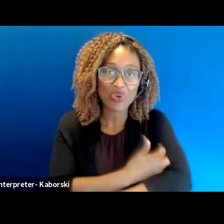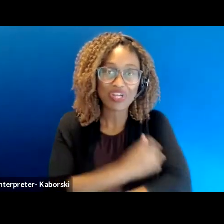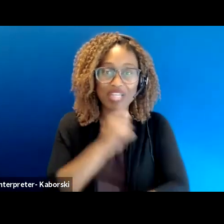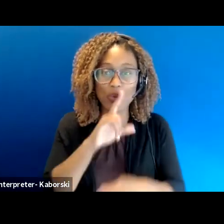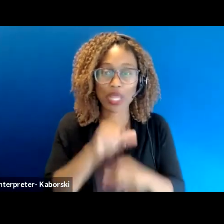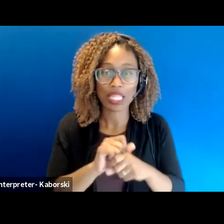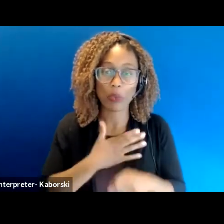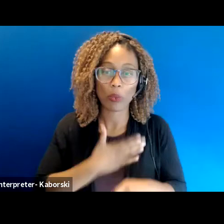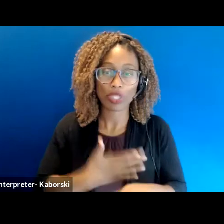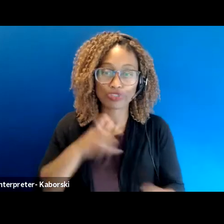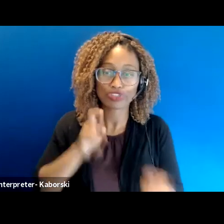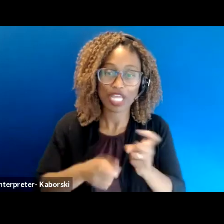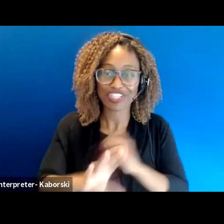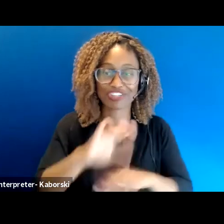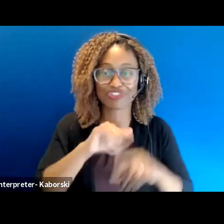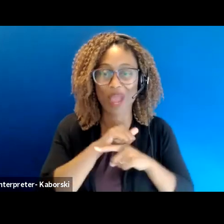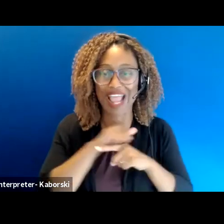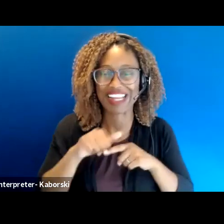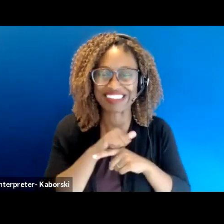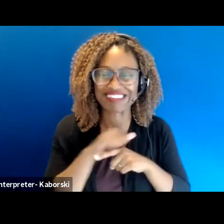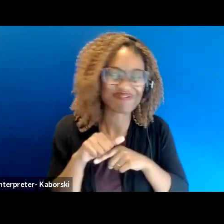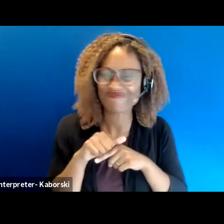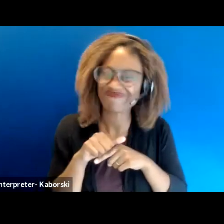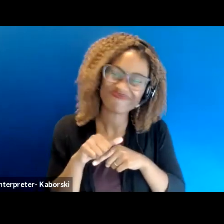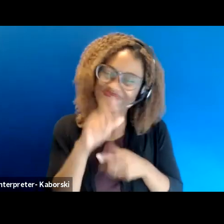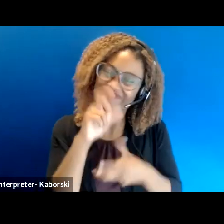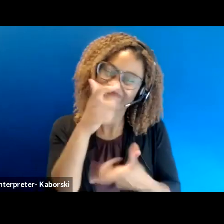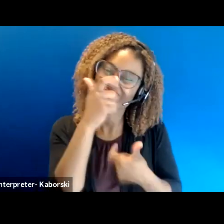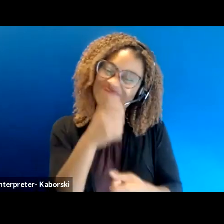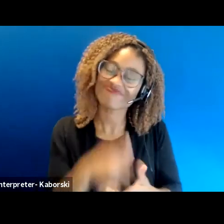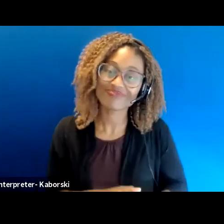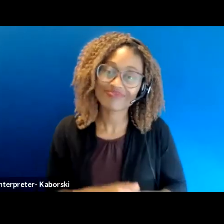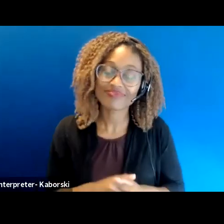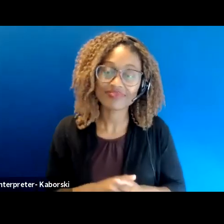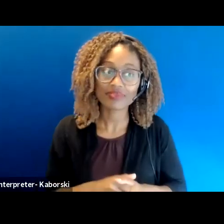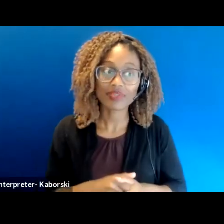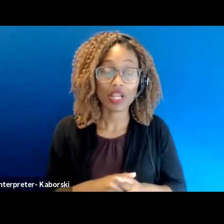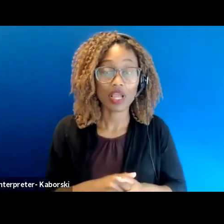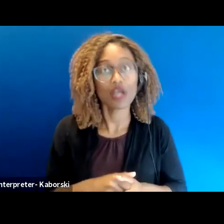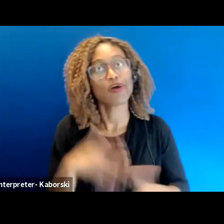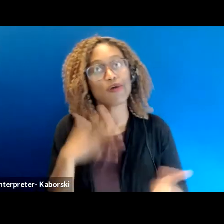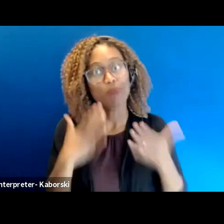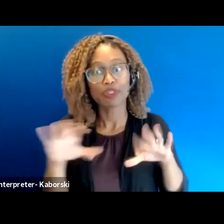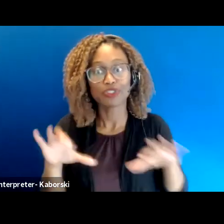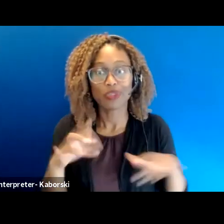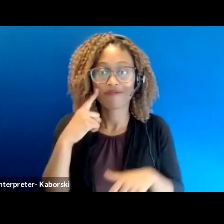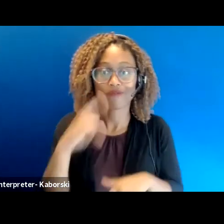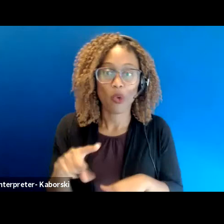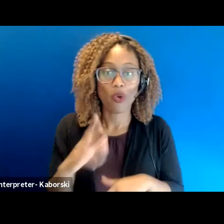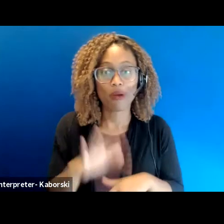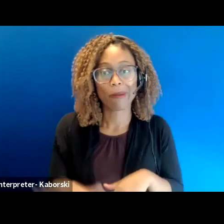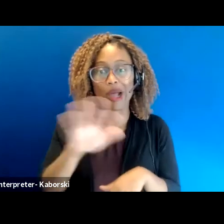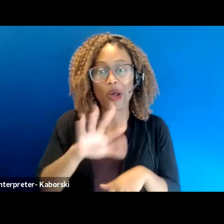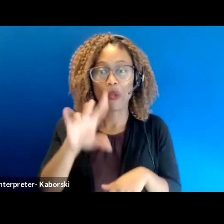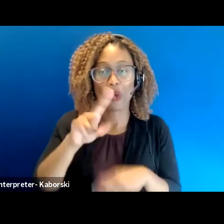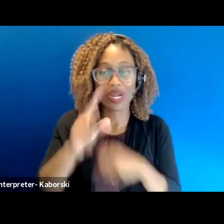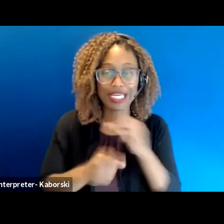training. Of course, this is probably now we've probably been doing this for maybe about 1.5